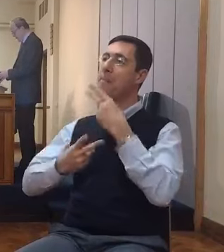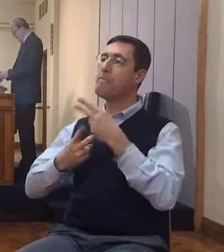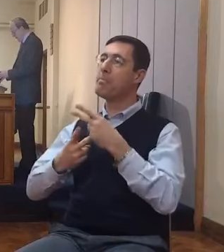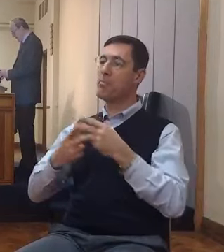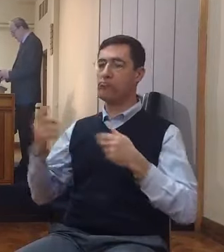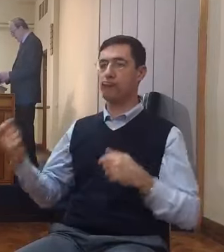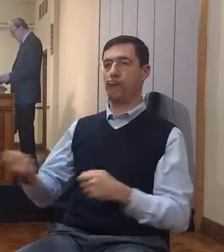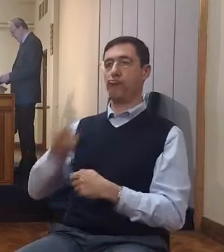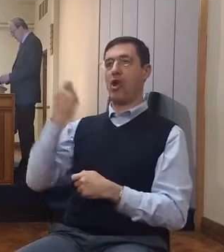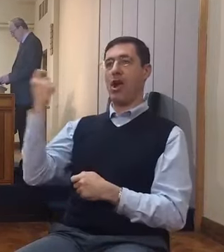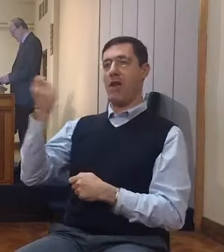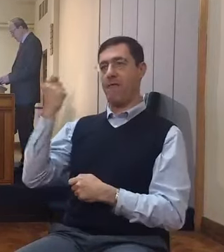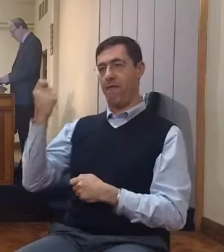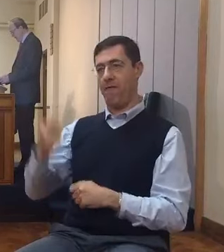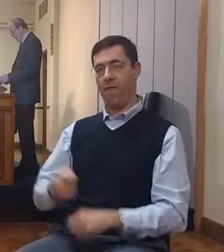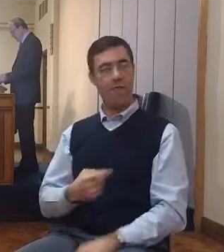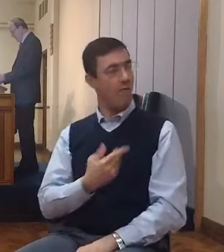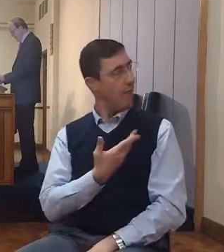number